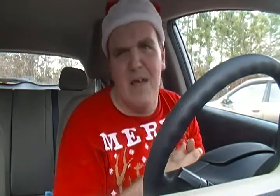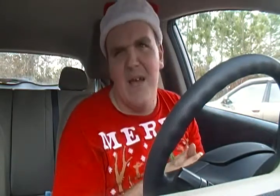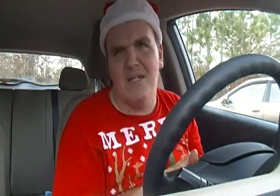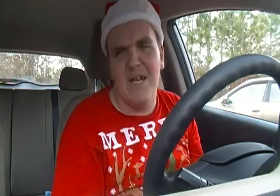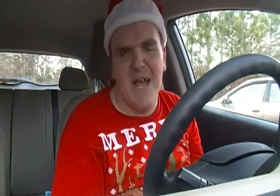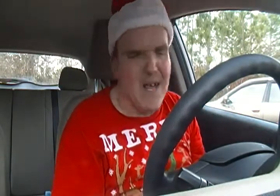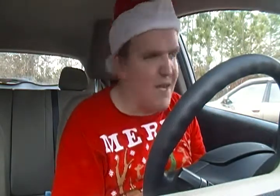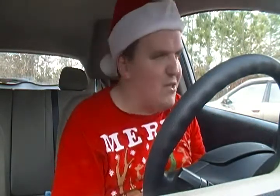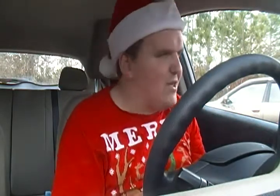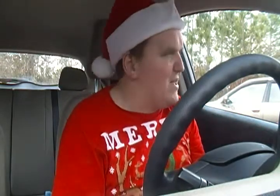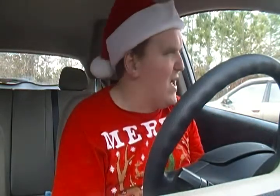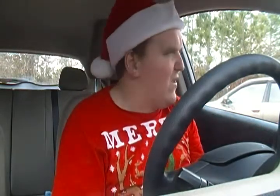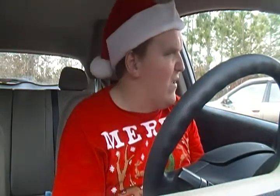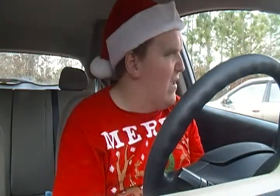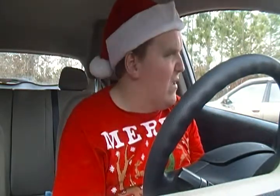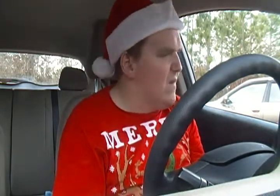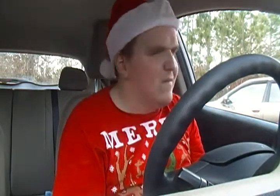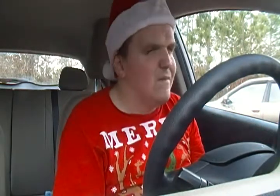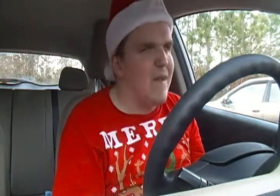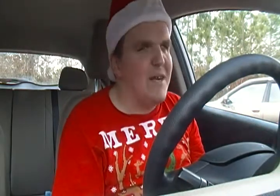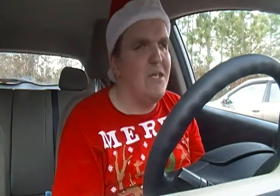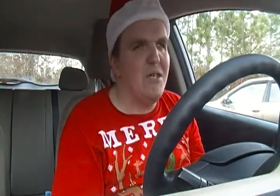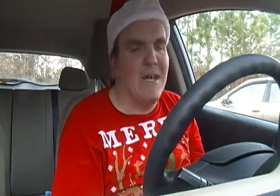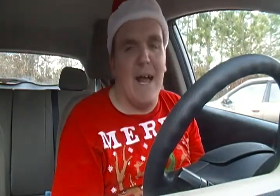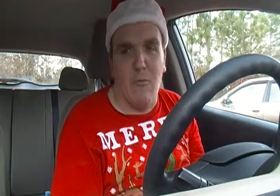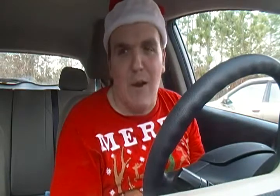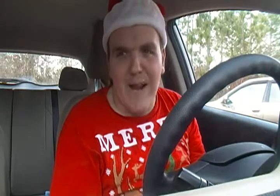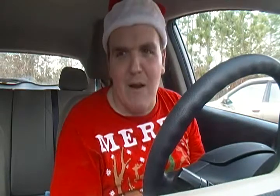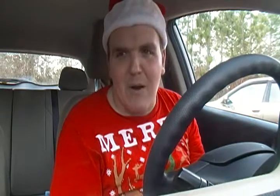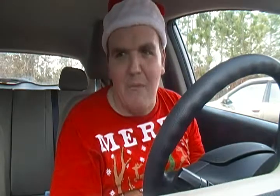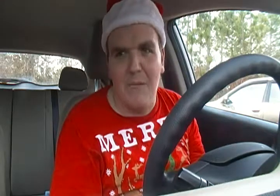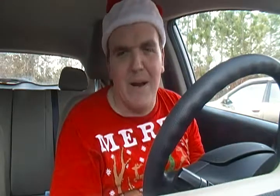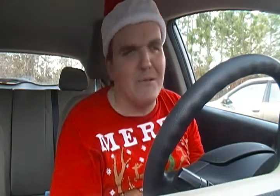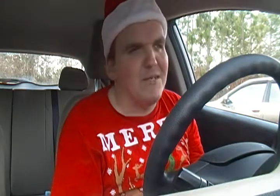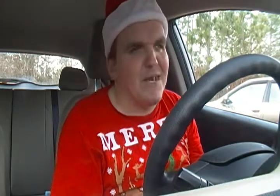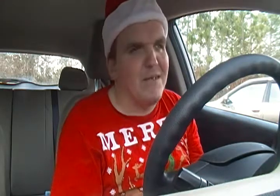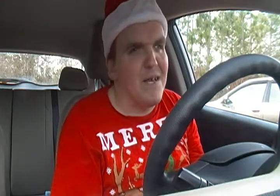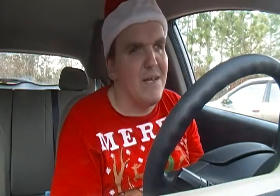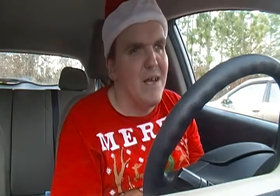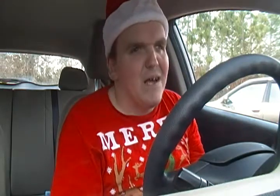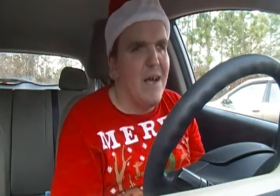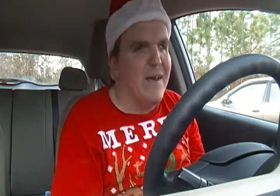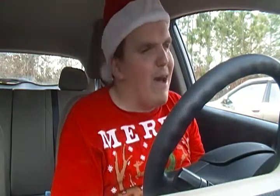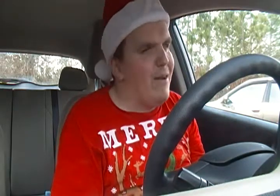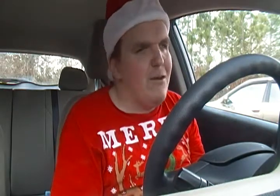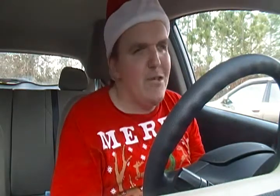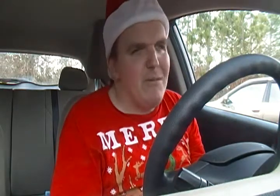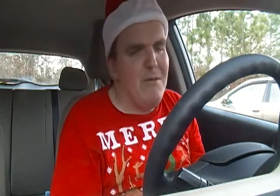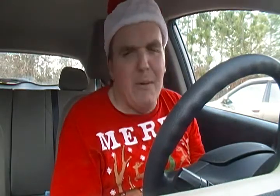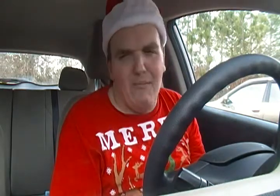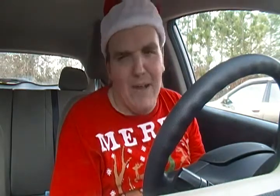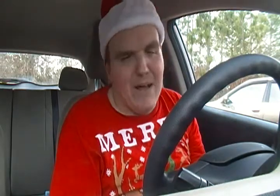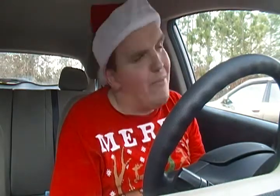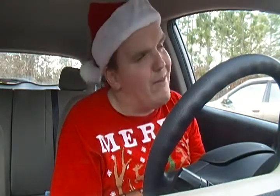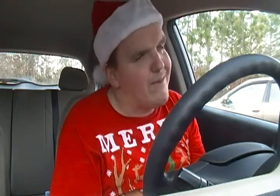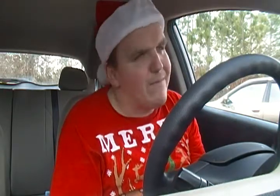and she and she says and she's looking like right at ralphie whenever she says this now i know some of you put flick up to this